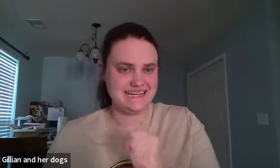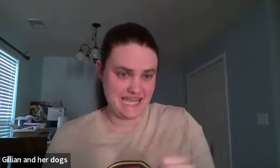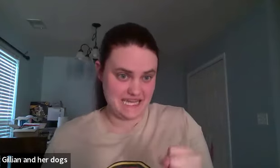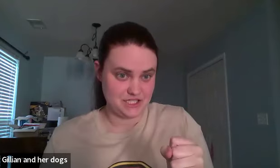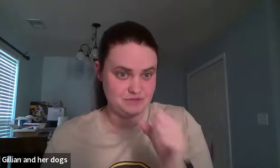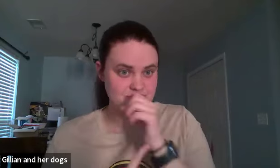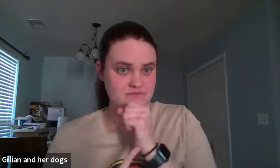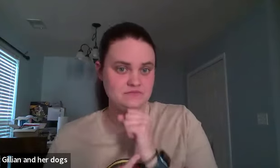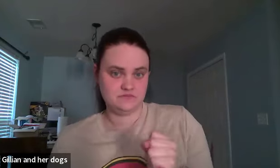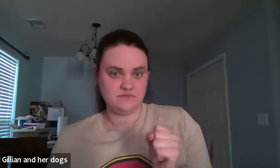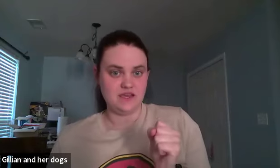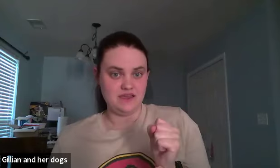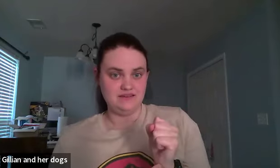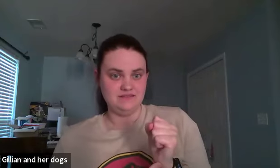signing age. Okay?